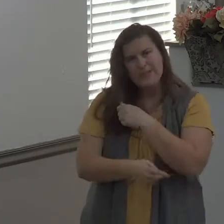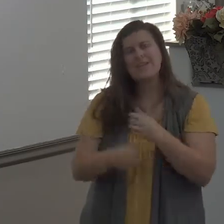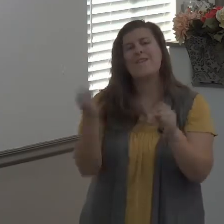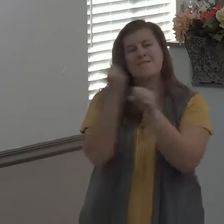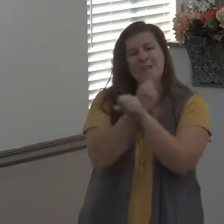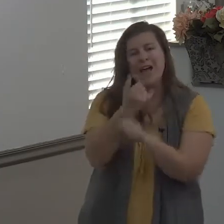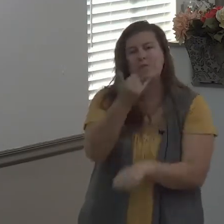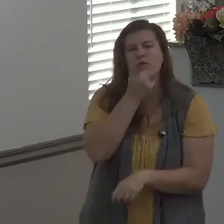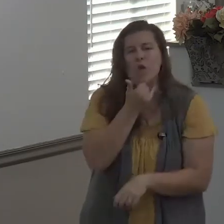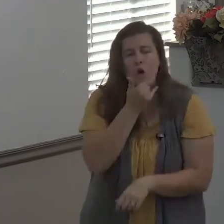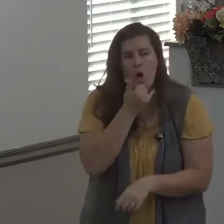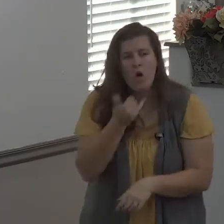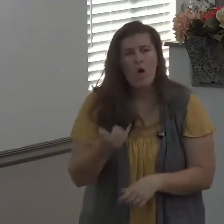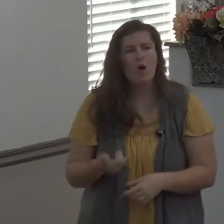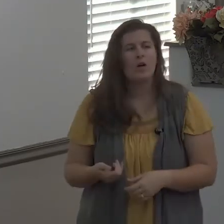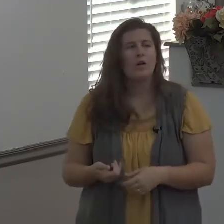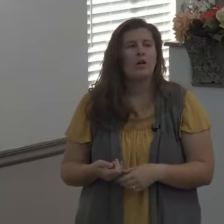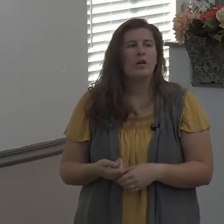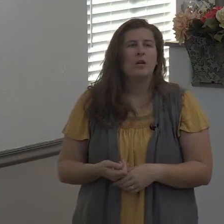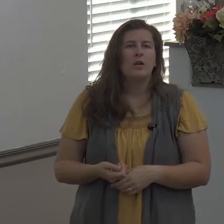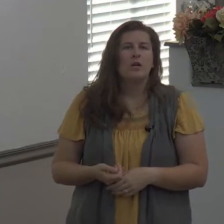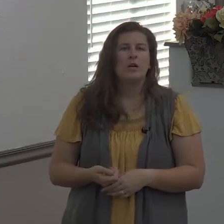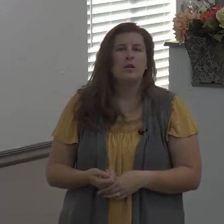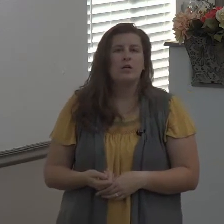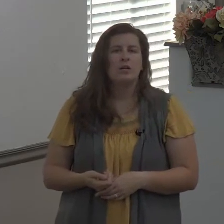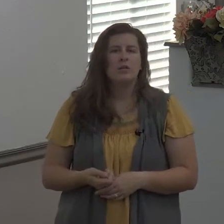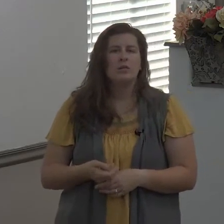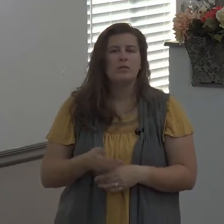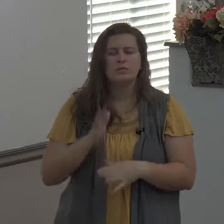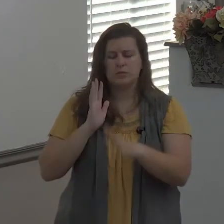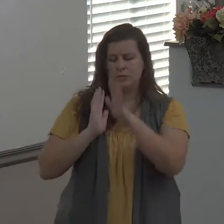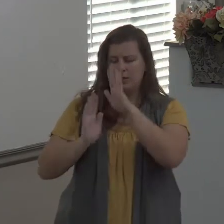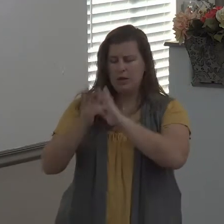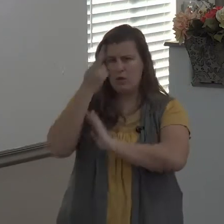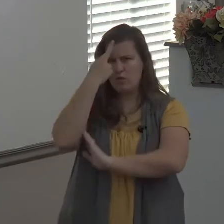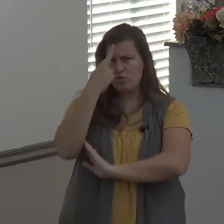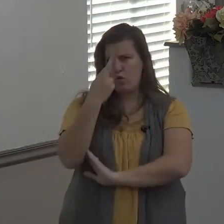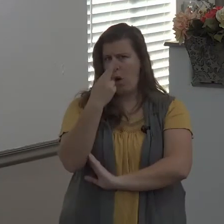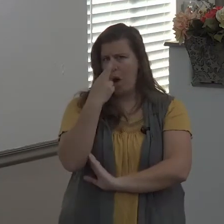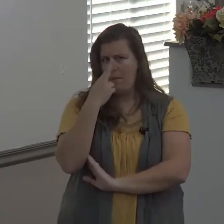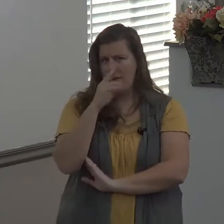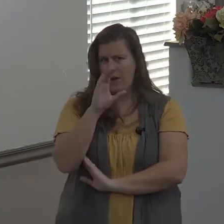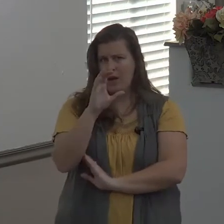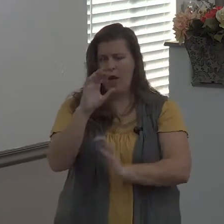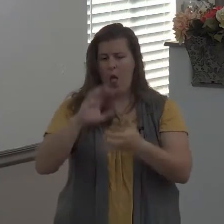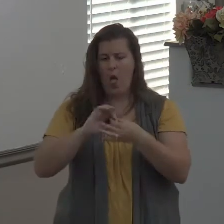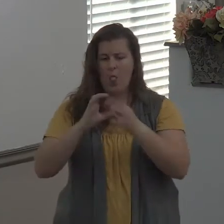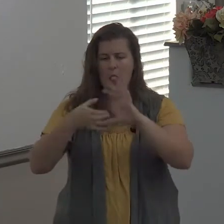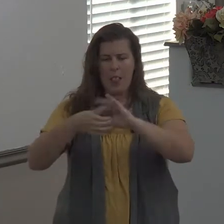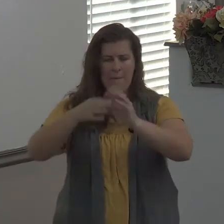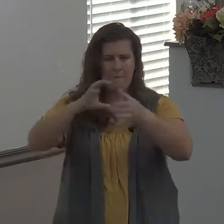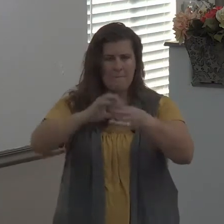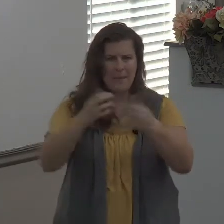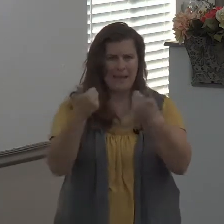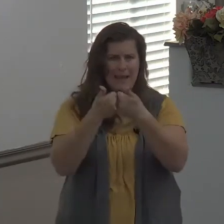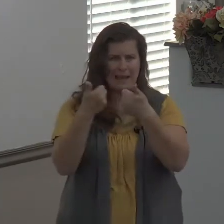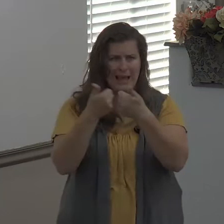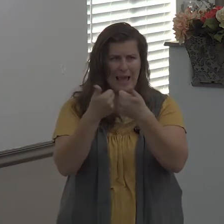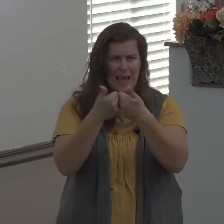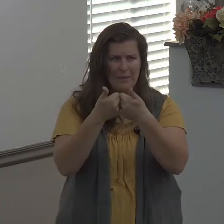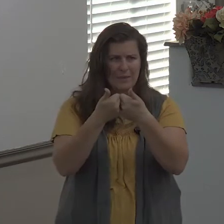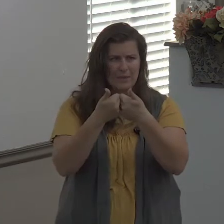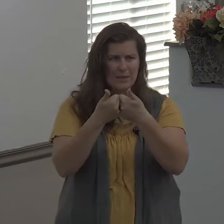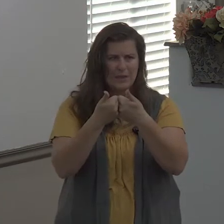blood. The temptation to fight the wrong fight. The illusion here that God gives us goes back to the Roman Olympic